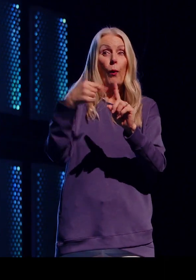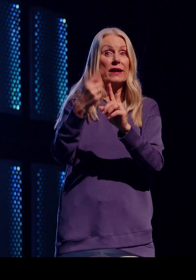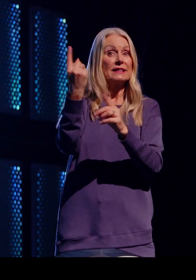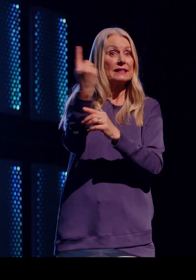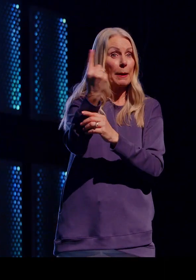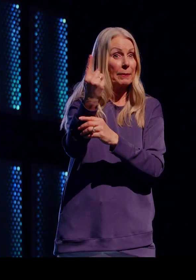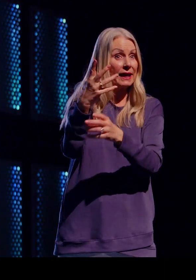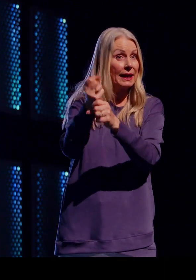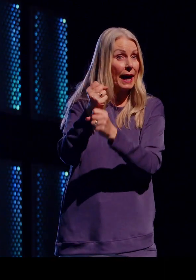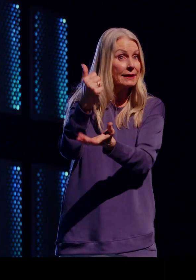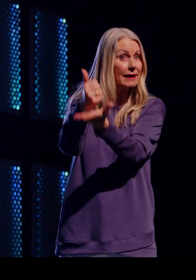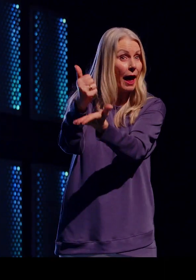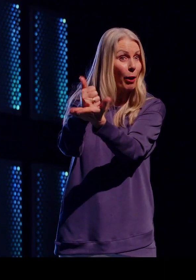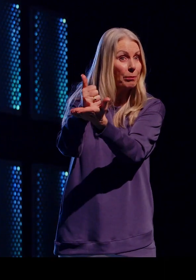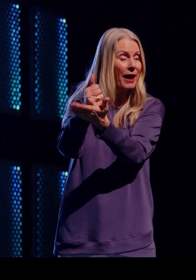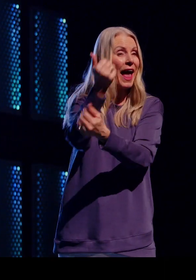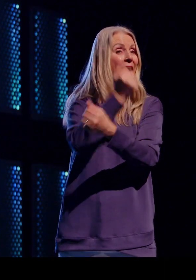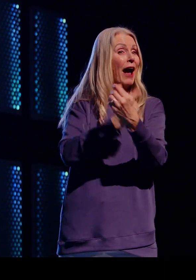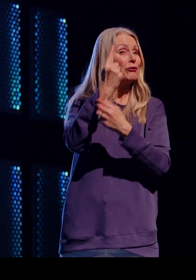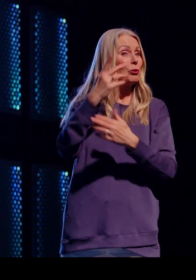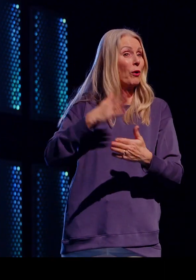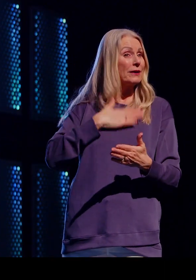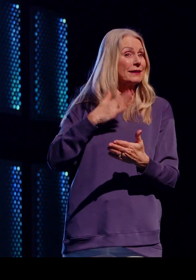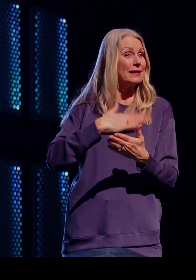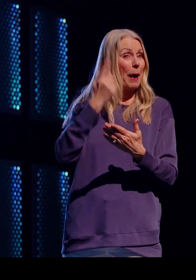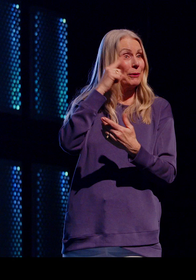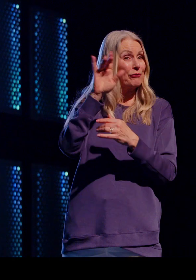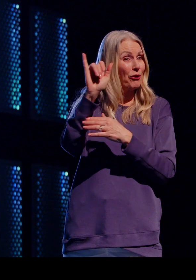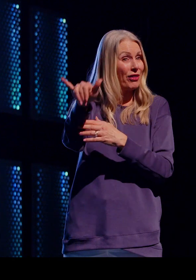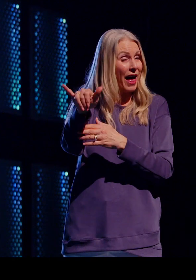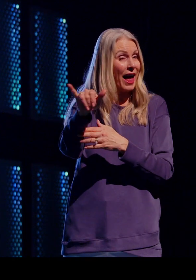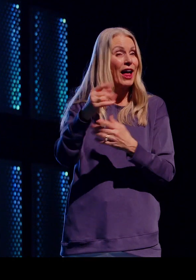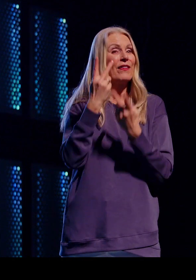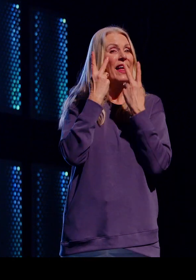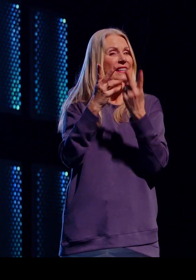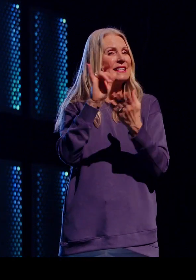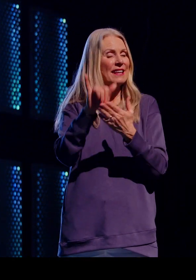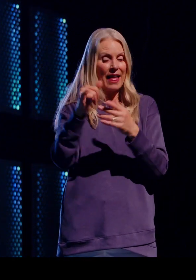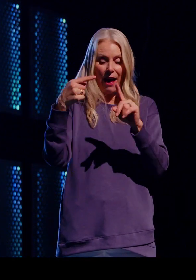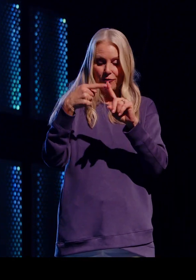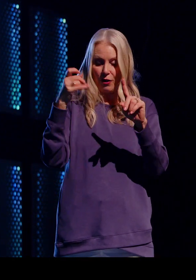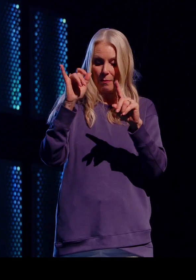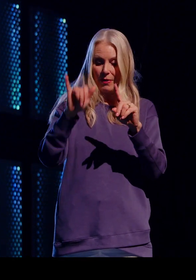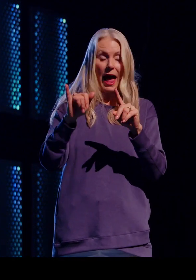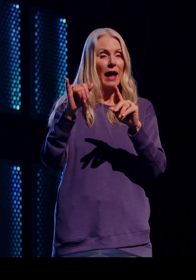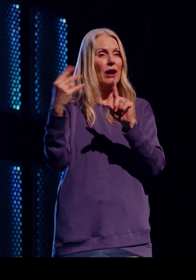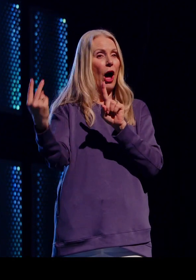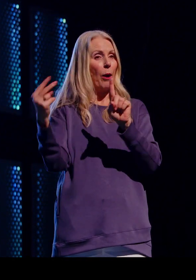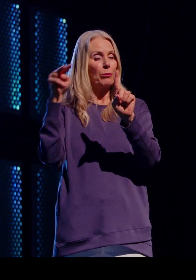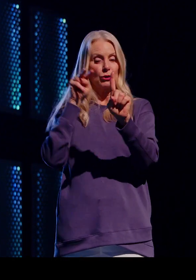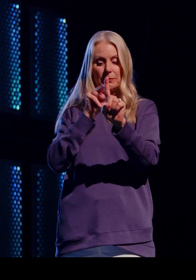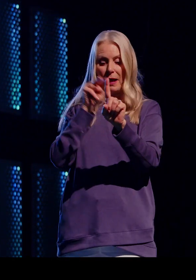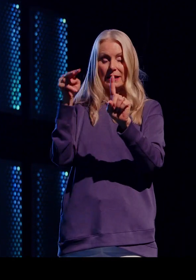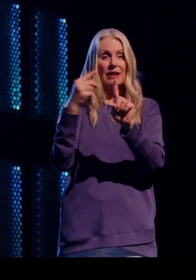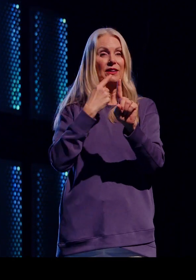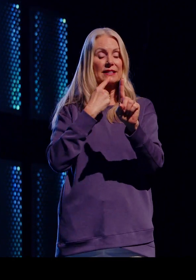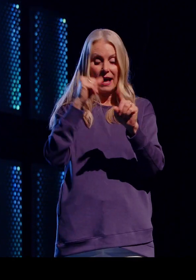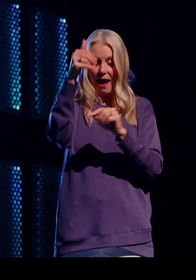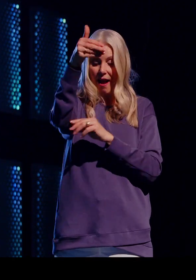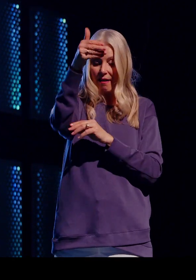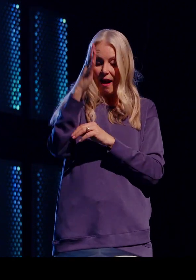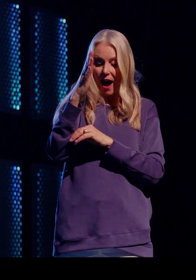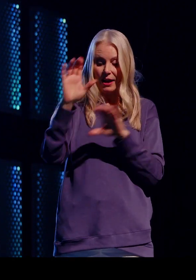you know, everybody's happy for that person, you know? And people are looking at this from, you know, the perspective of, you know what, saying God is doing